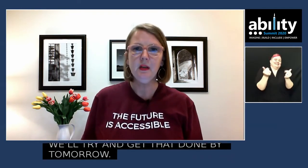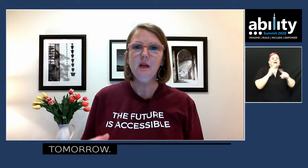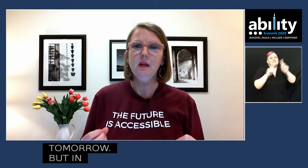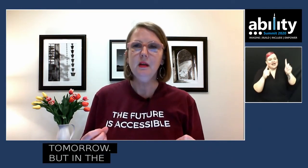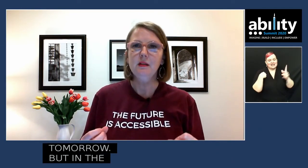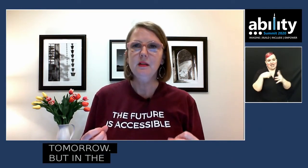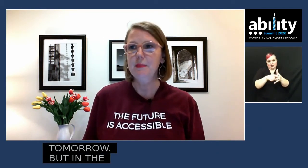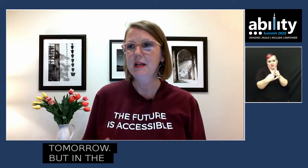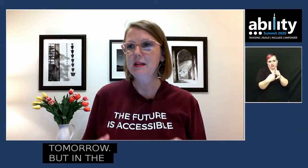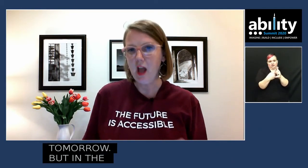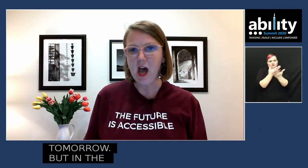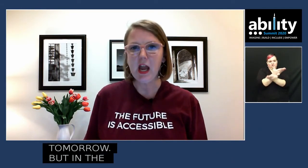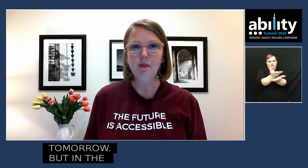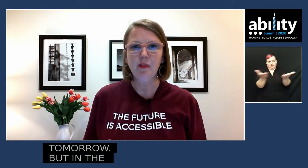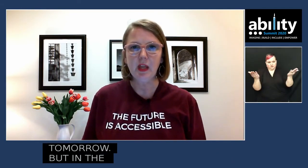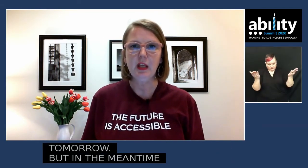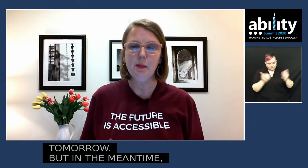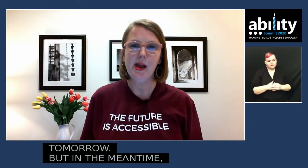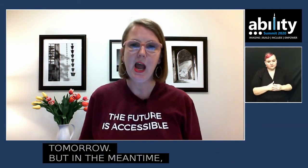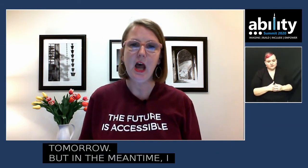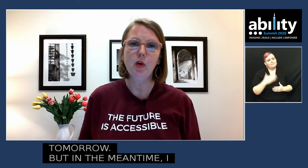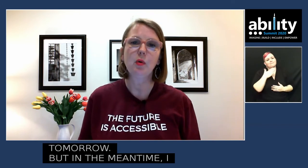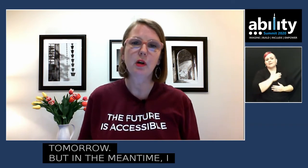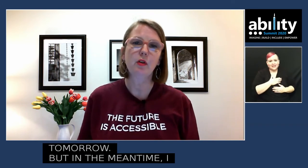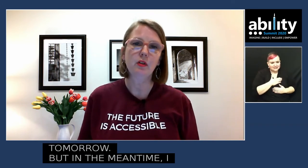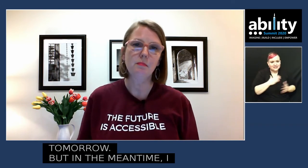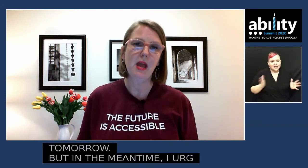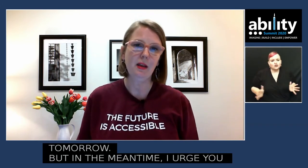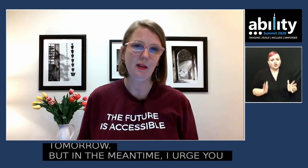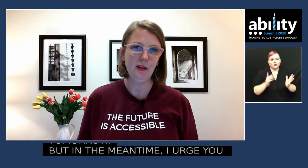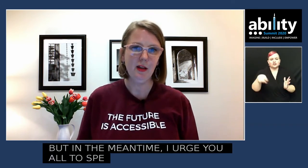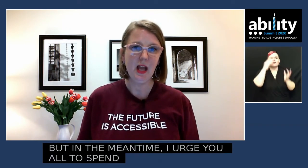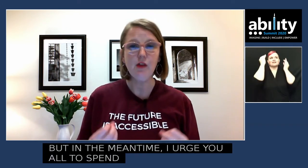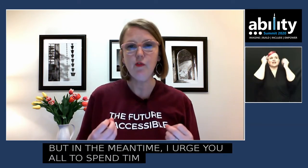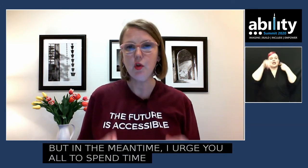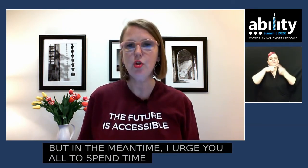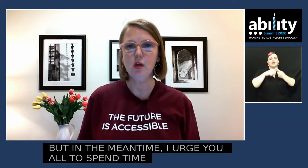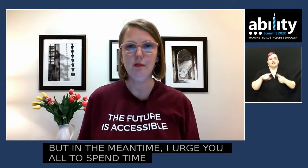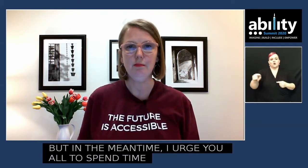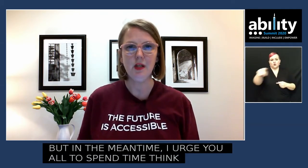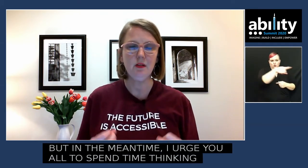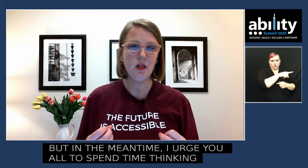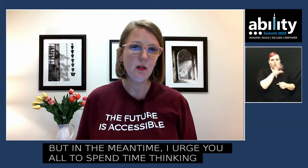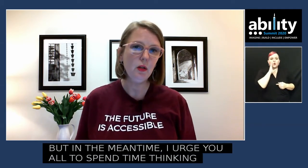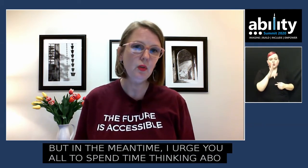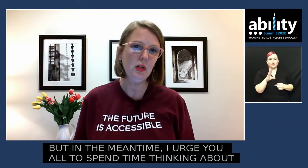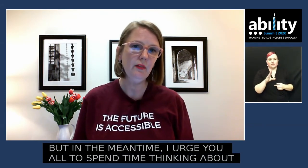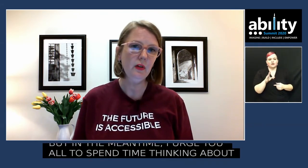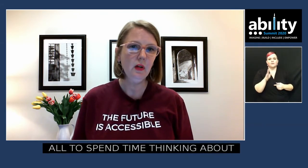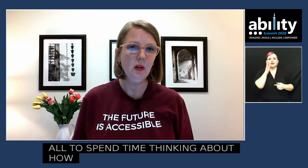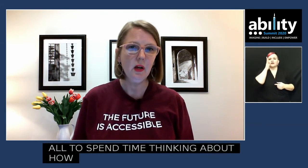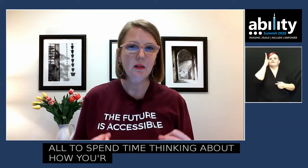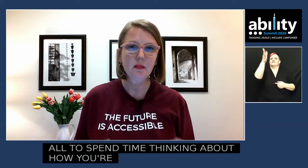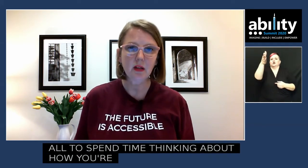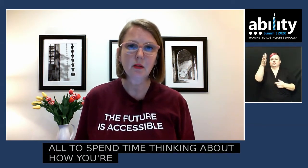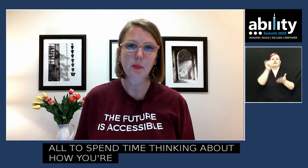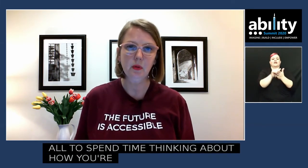all to spend time thinking about how you are going to make a future that is